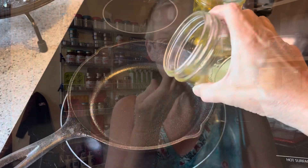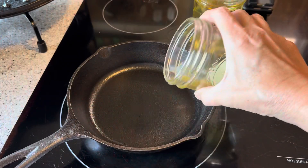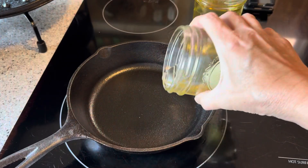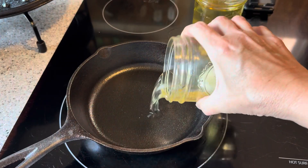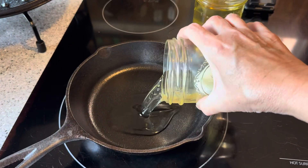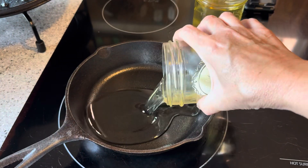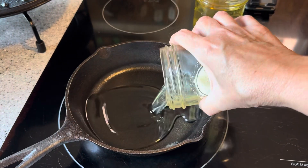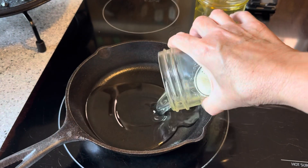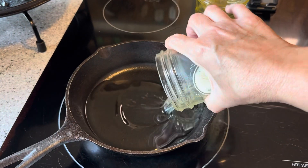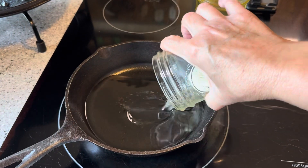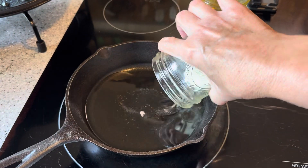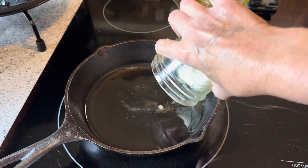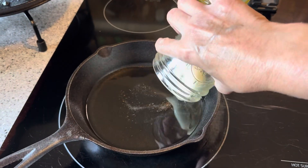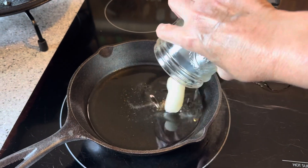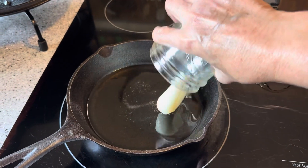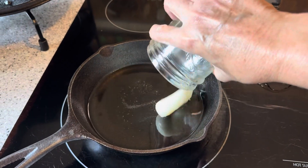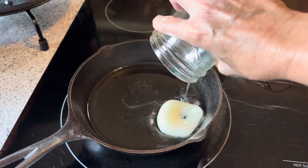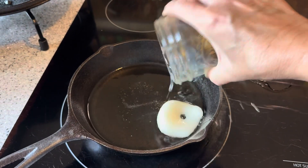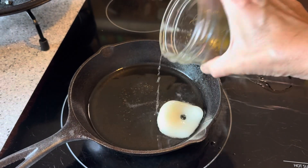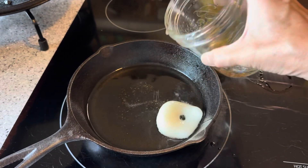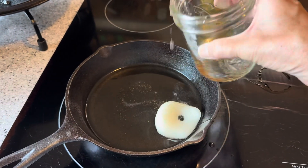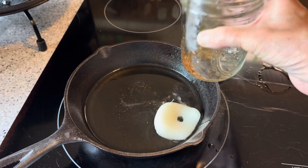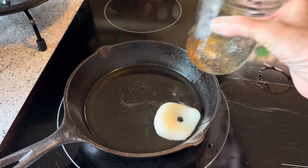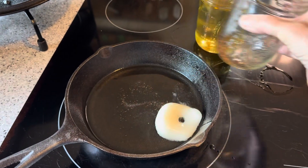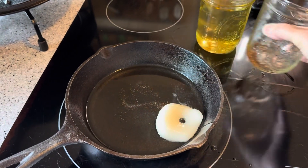keep it in the toaster oven to keep it warm.